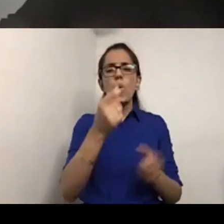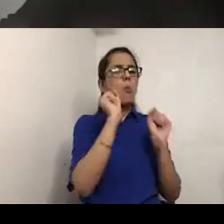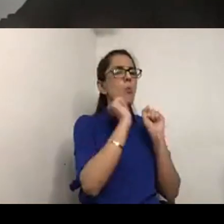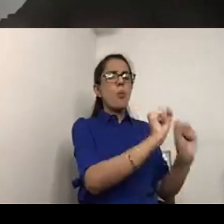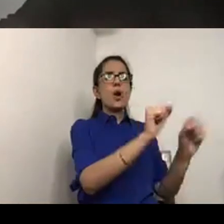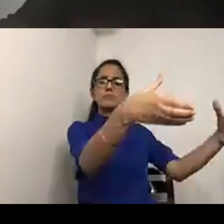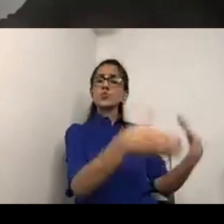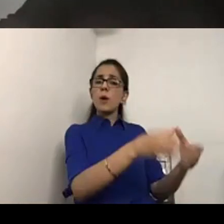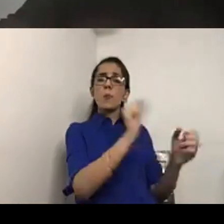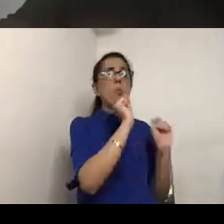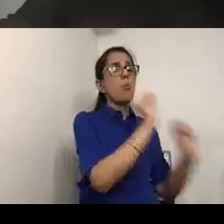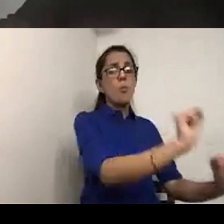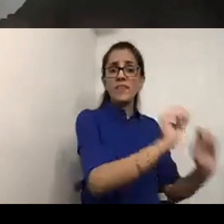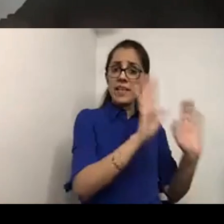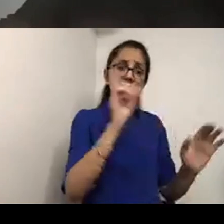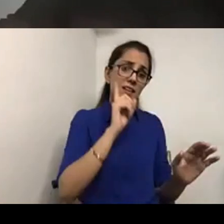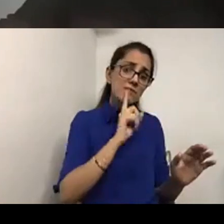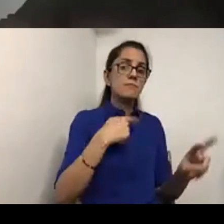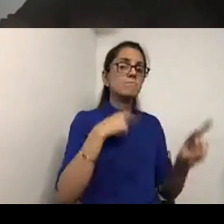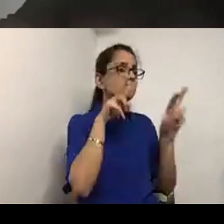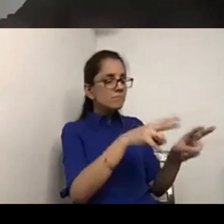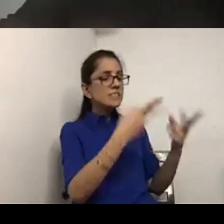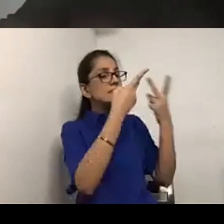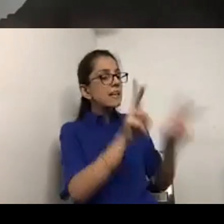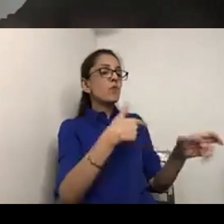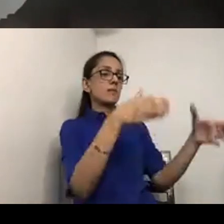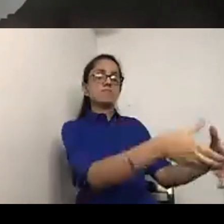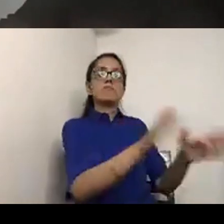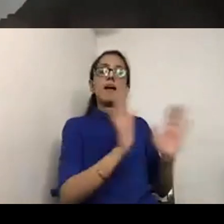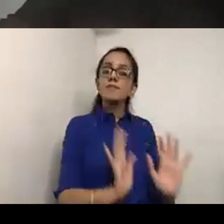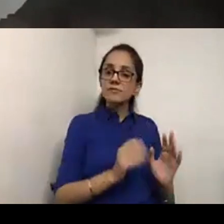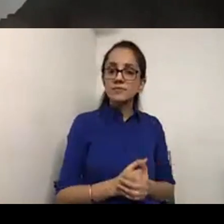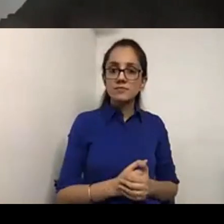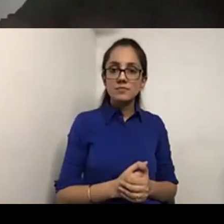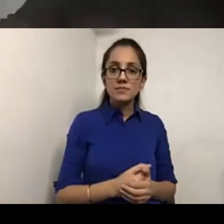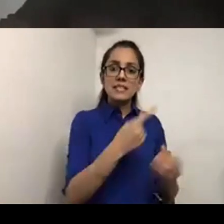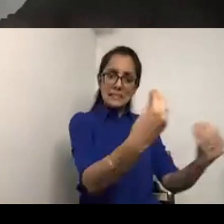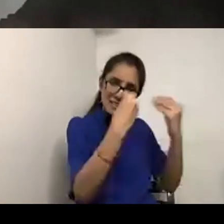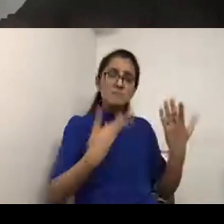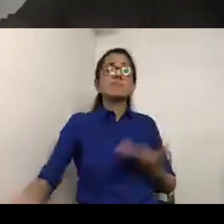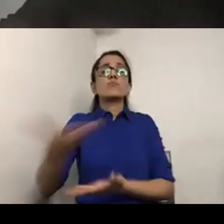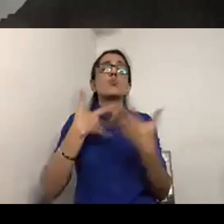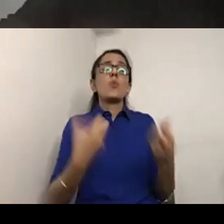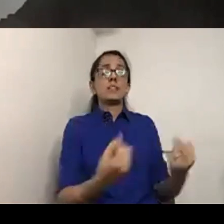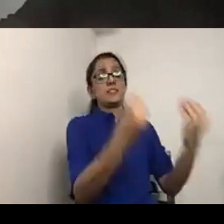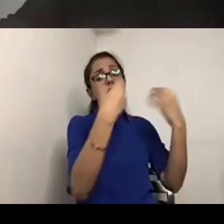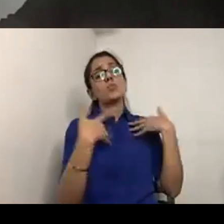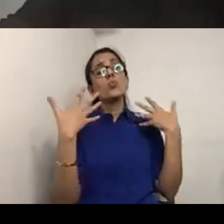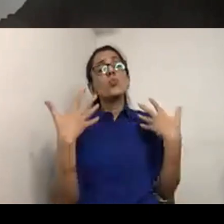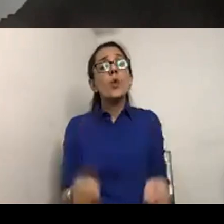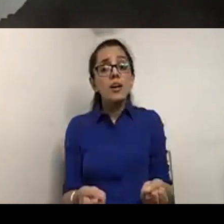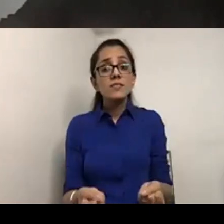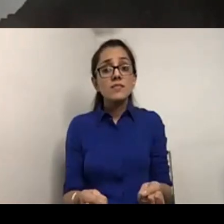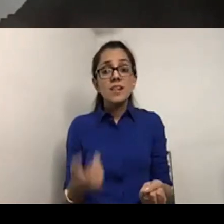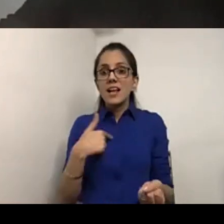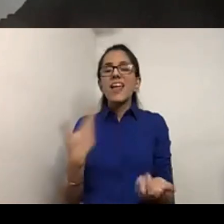of population. And I would like to look at that unique set of population to teach some of us, because let me tell you, we